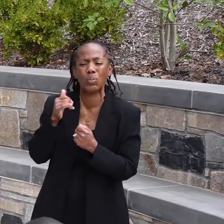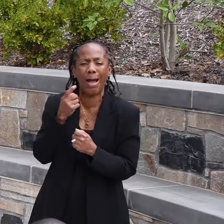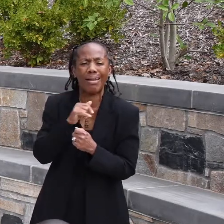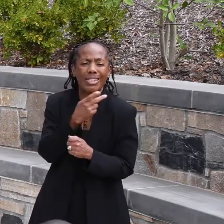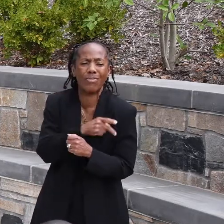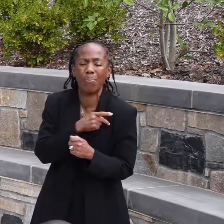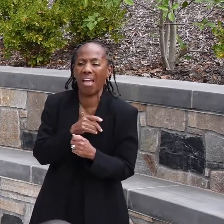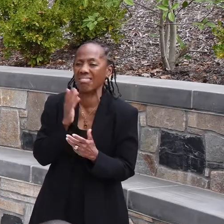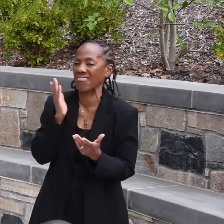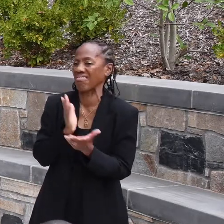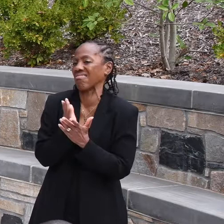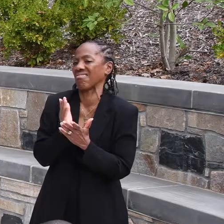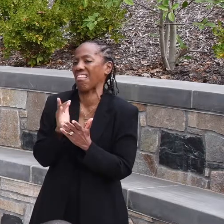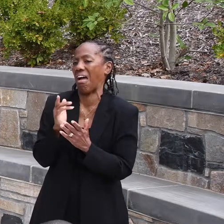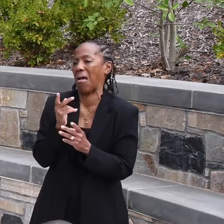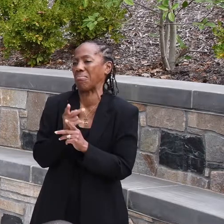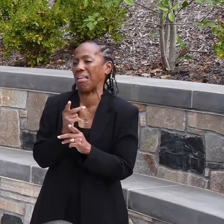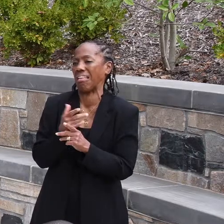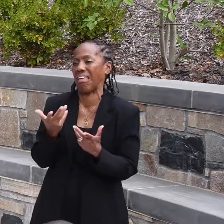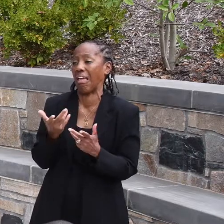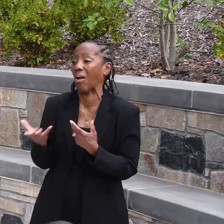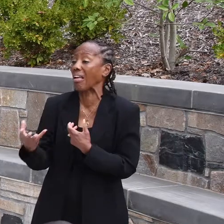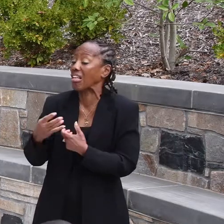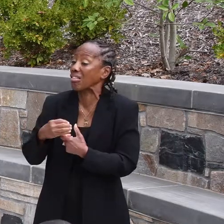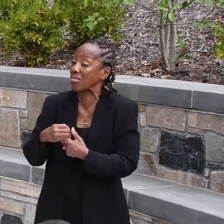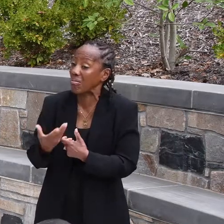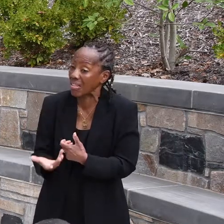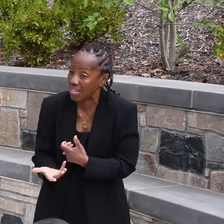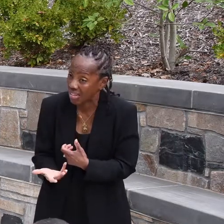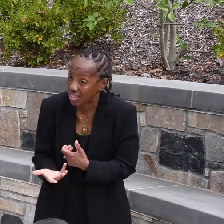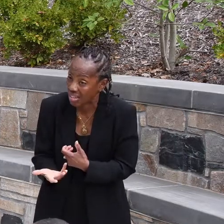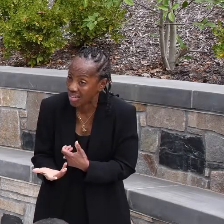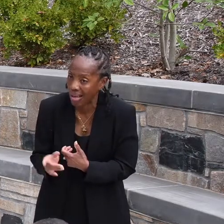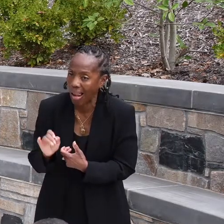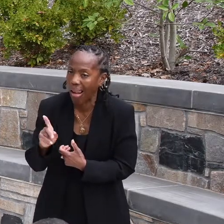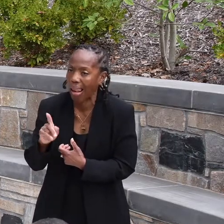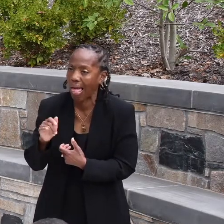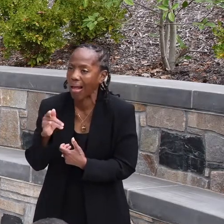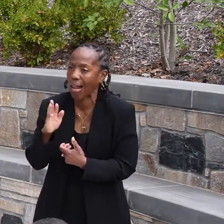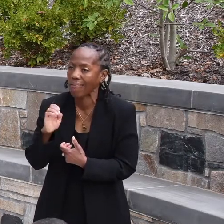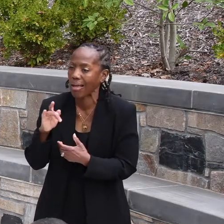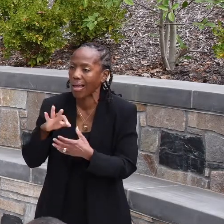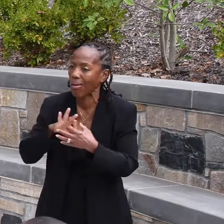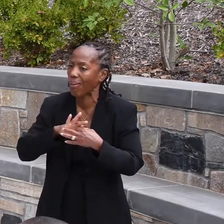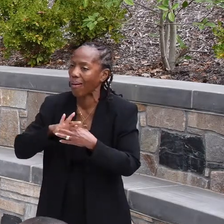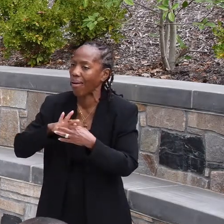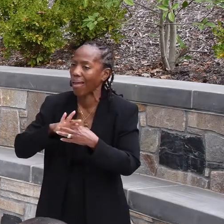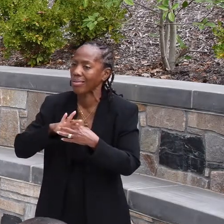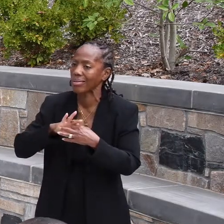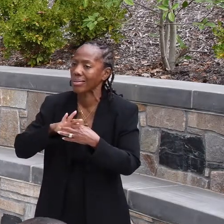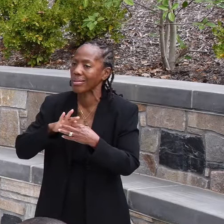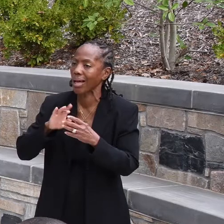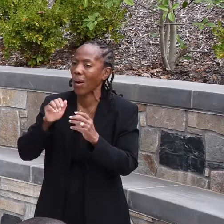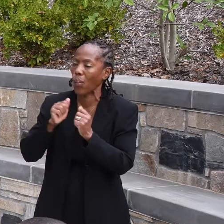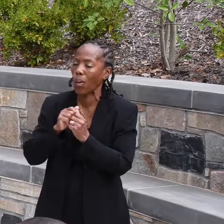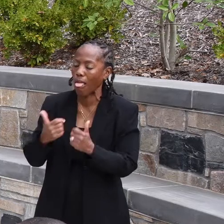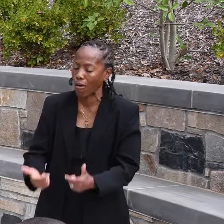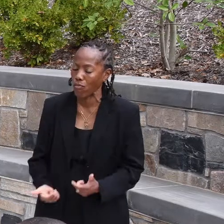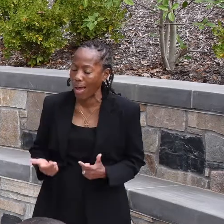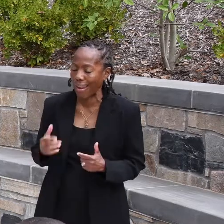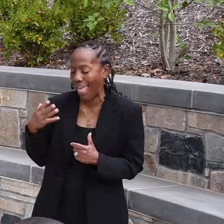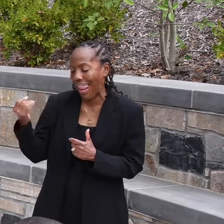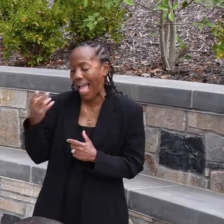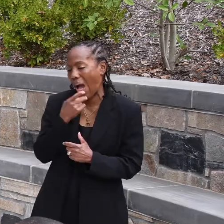patients discontinue care, including a lack of care coordination among residential